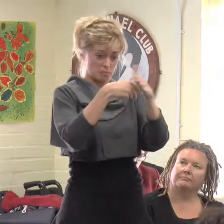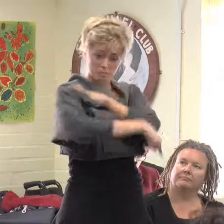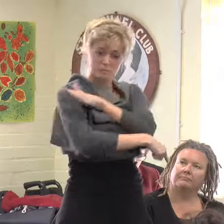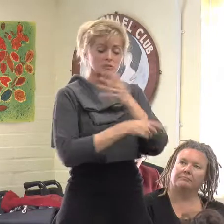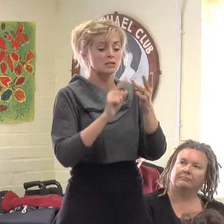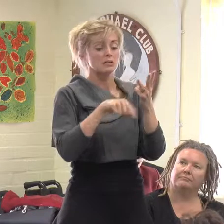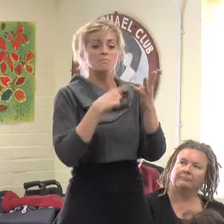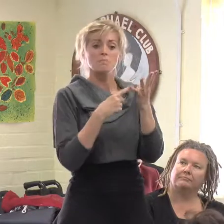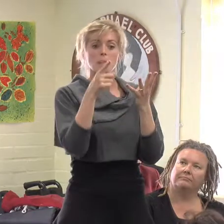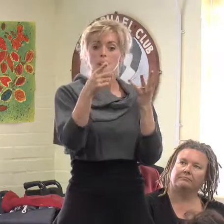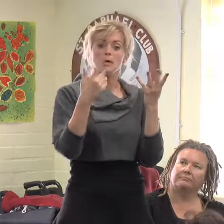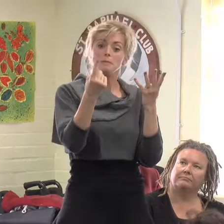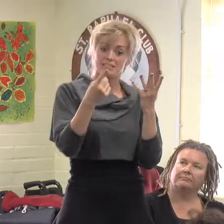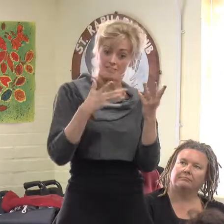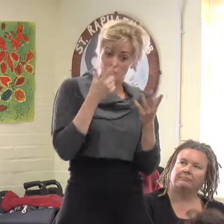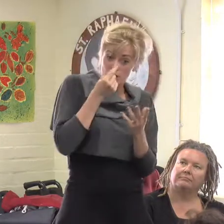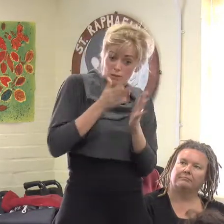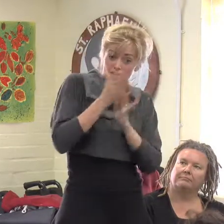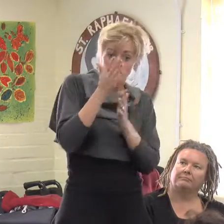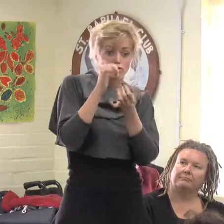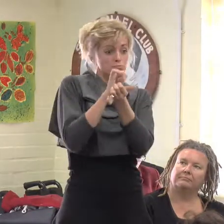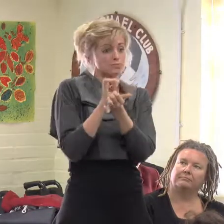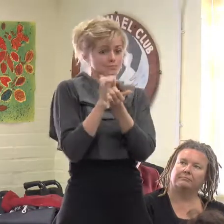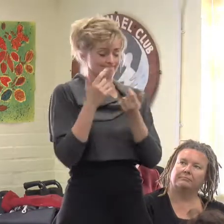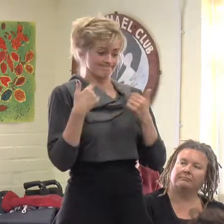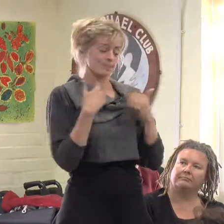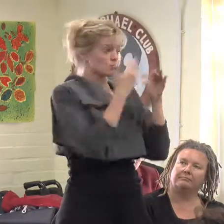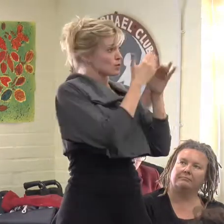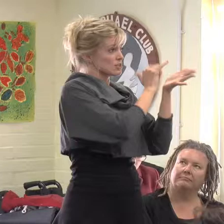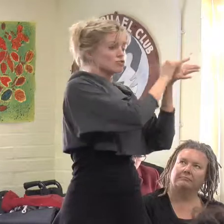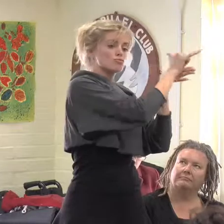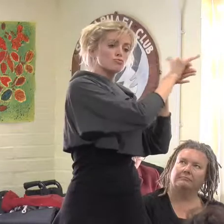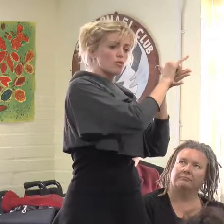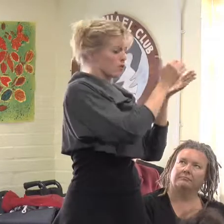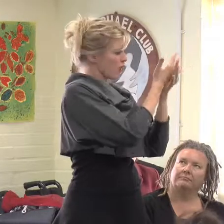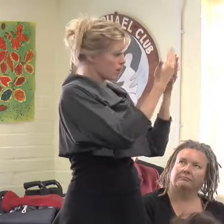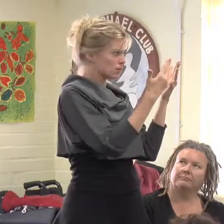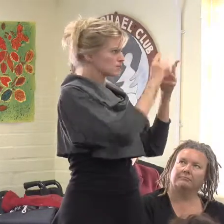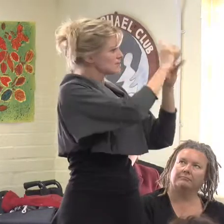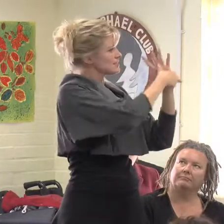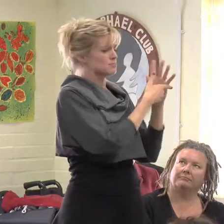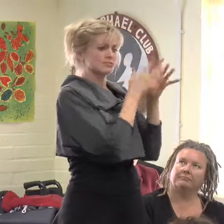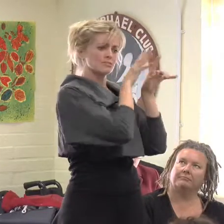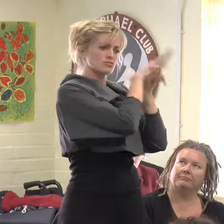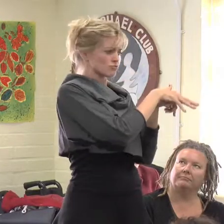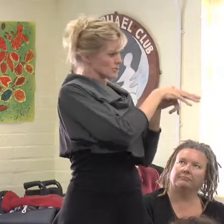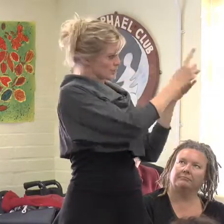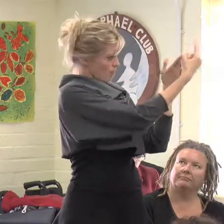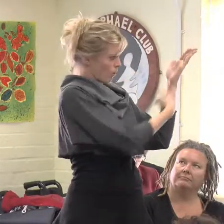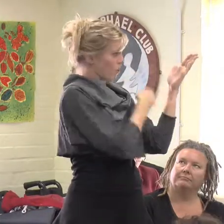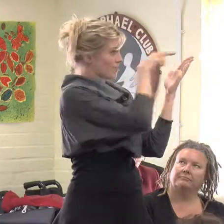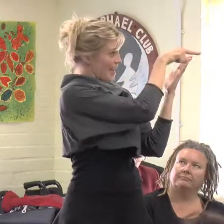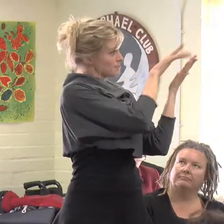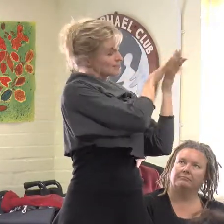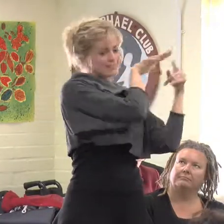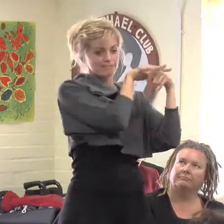to the State Bar of New York, and of course in New York there's lots of disability discrimination legislation coming through which is influencing some of the work